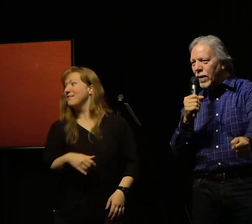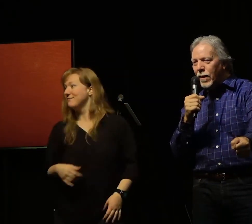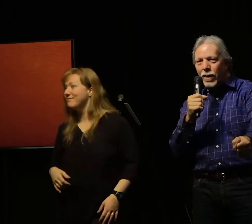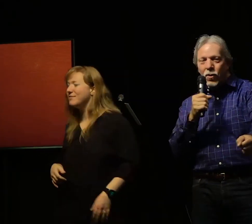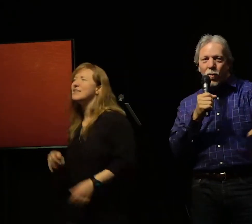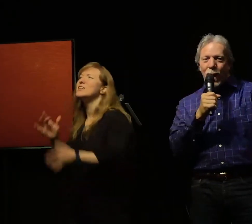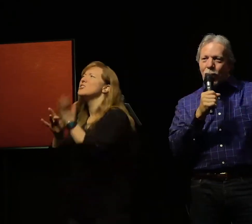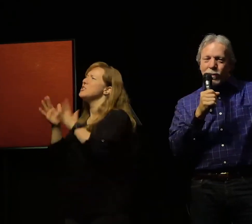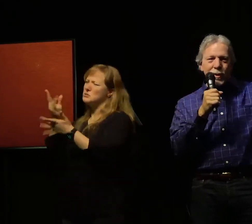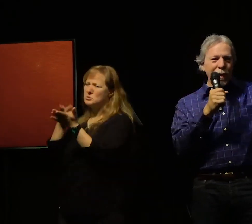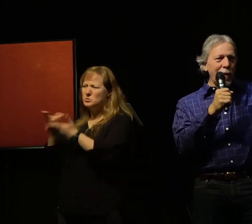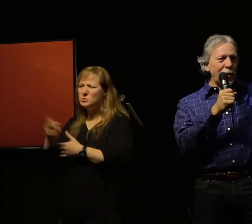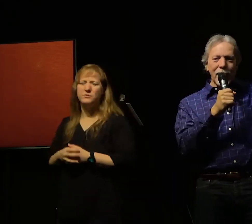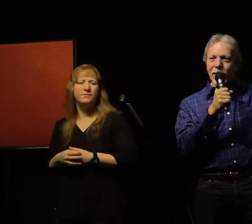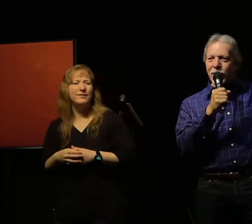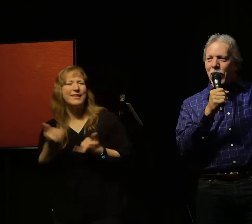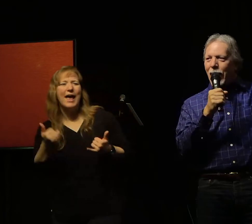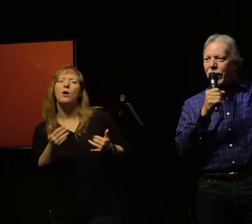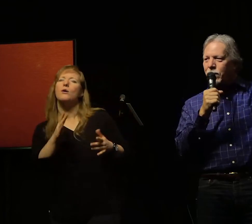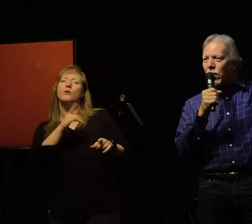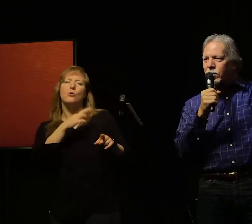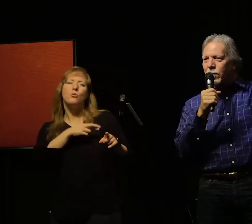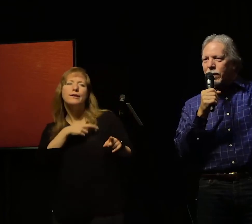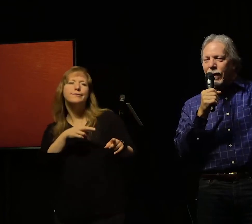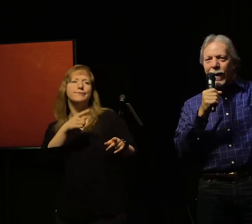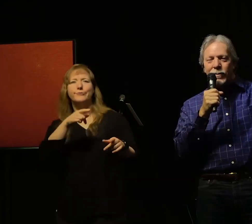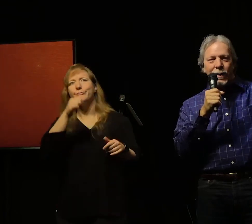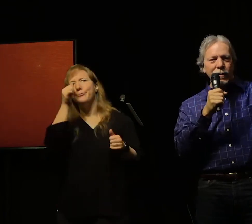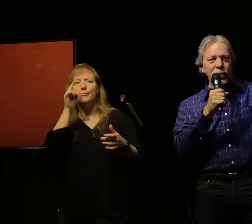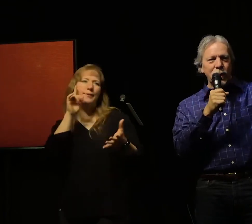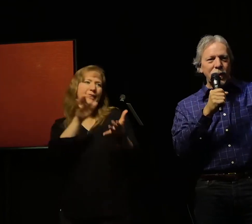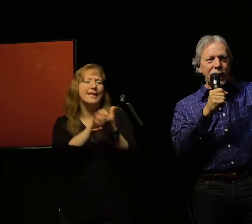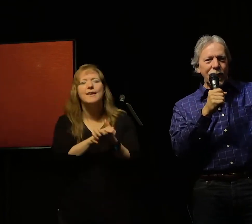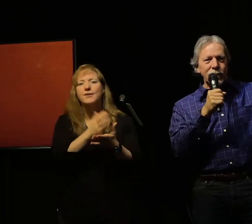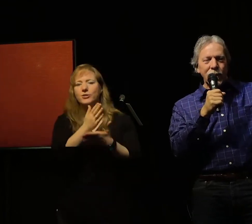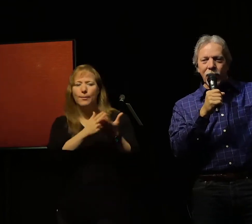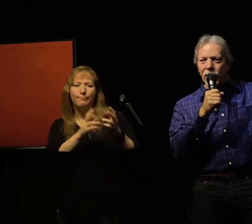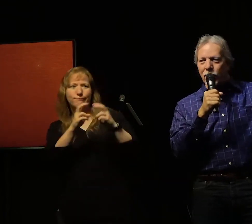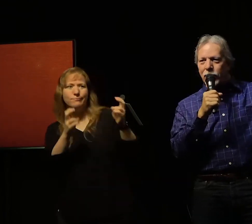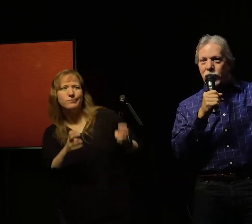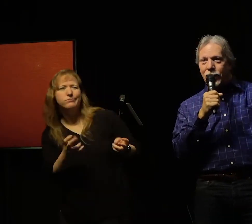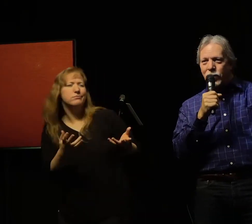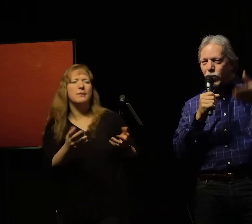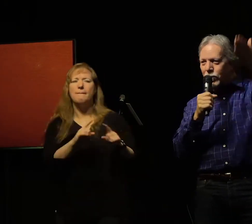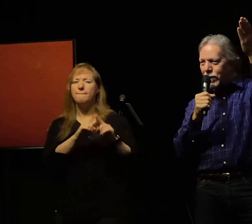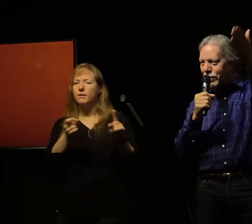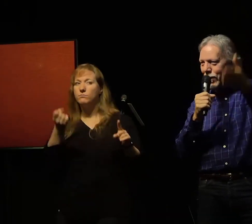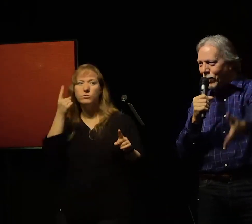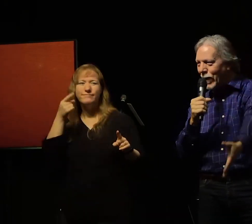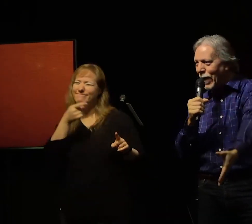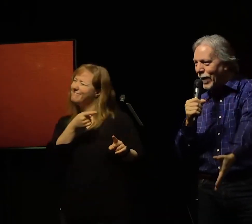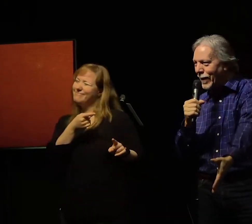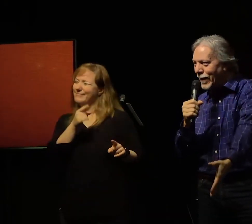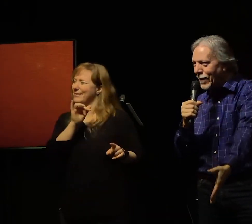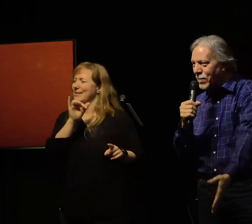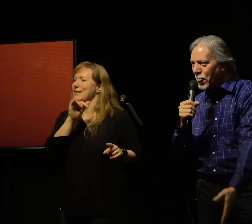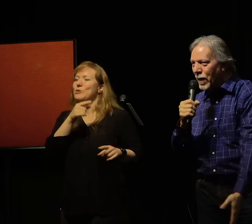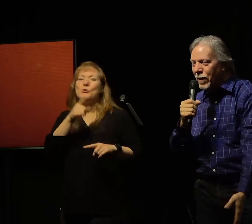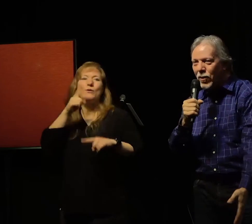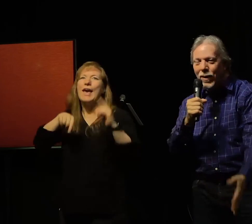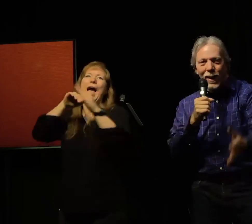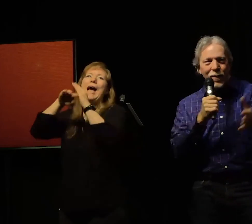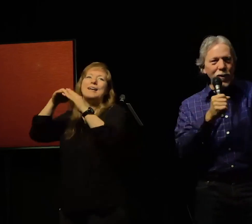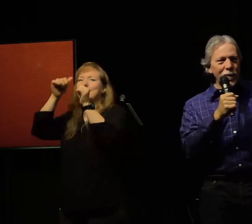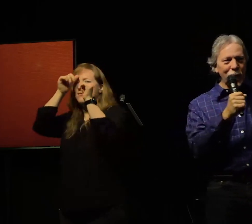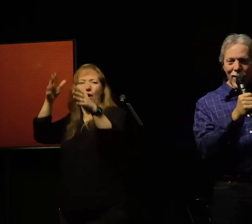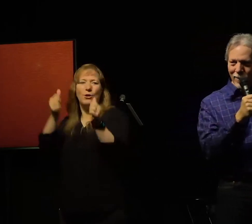Your man was, he might have been a good man and taught some good things and did some good deeds, But Jesus was the Son of God.